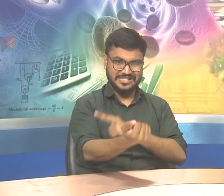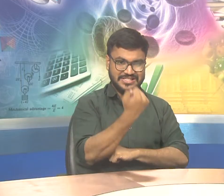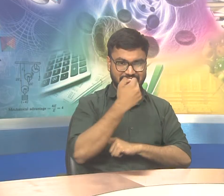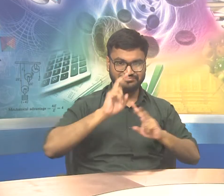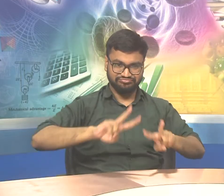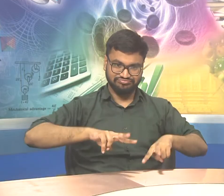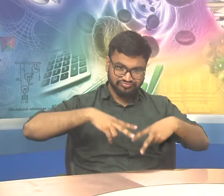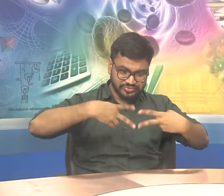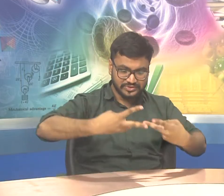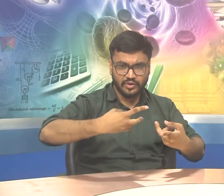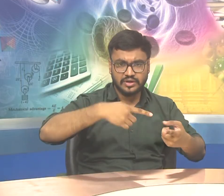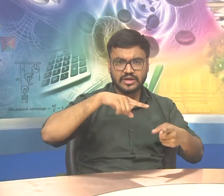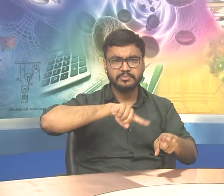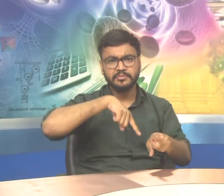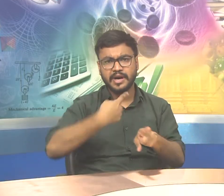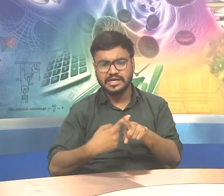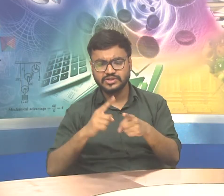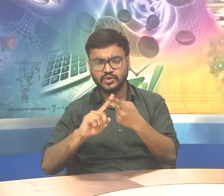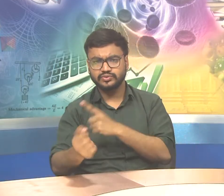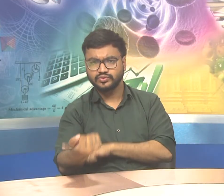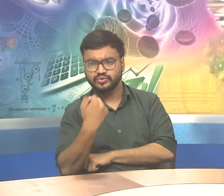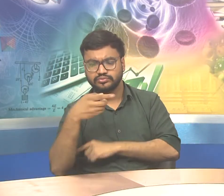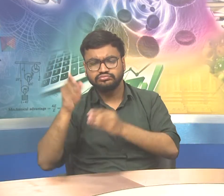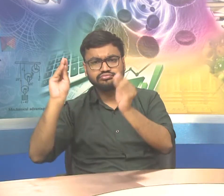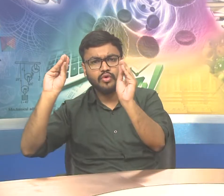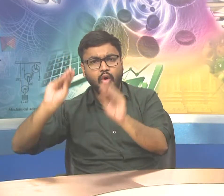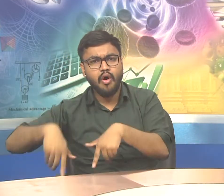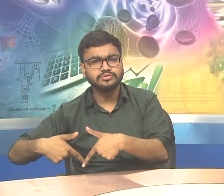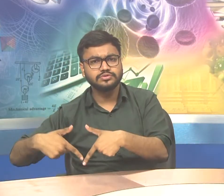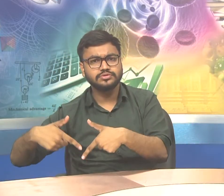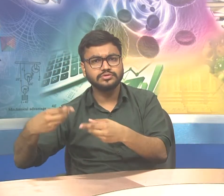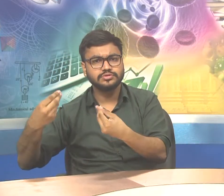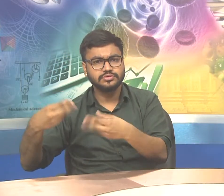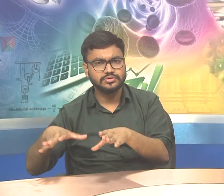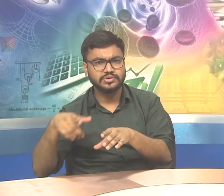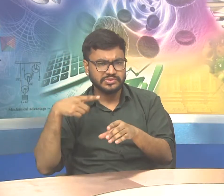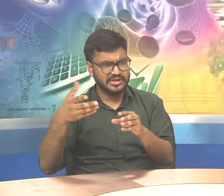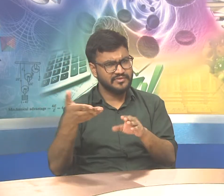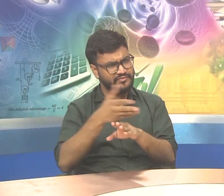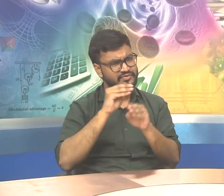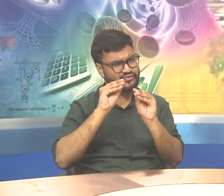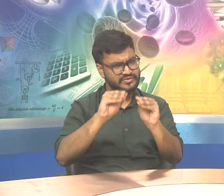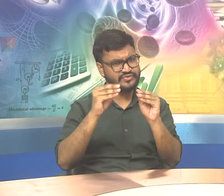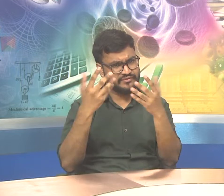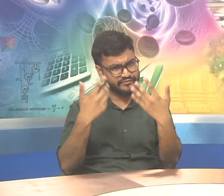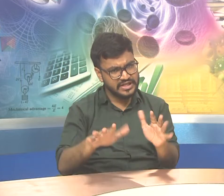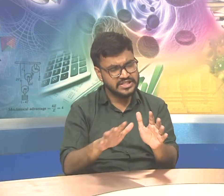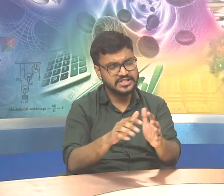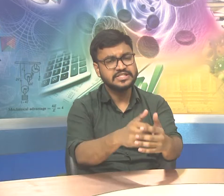and also the examples of energy transfer and energy loss.